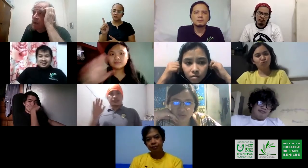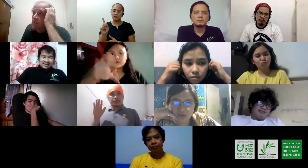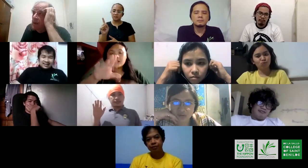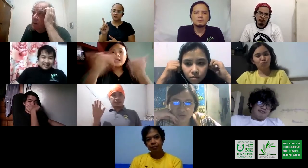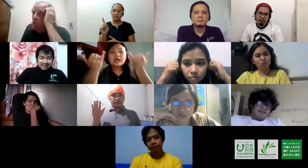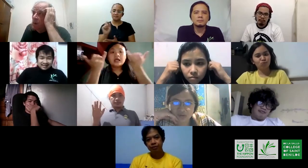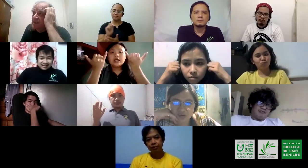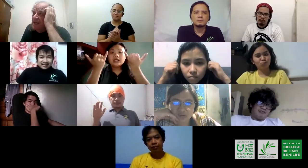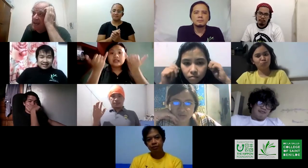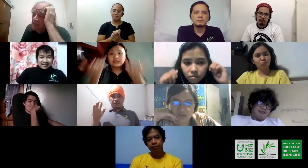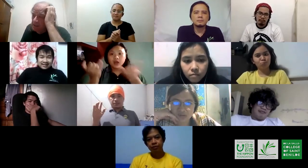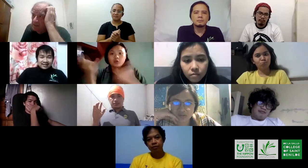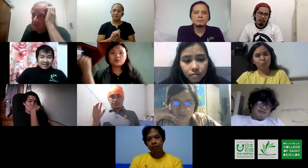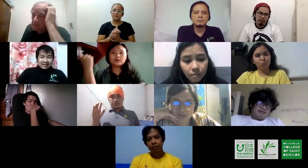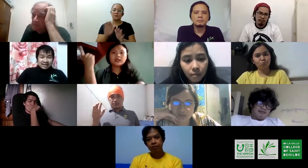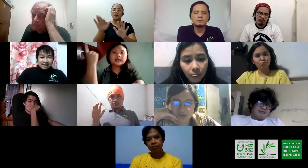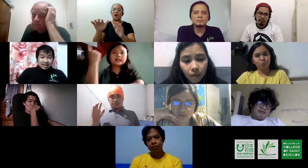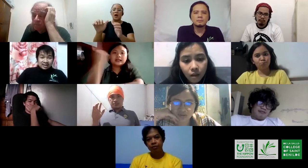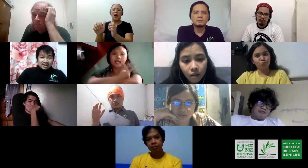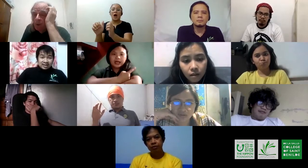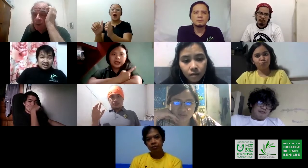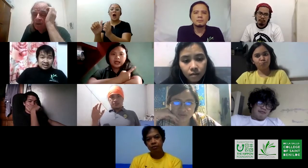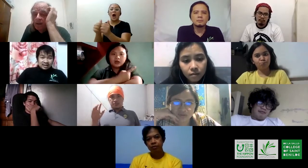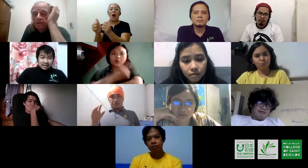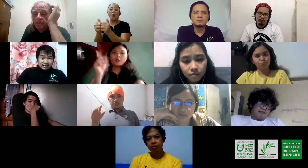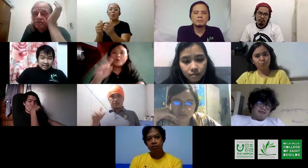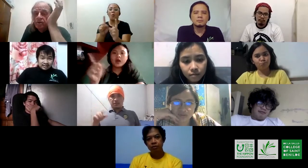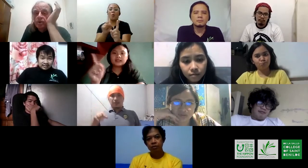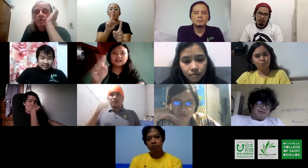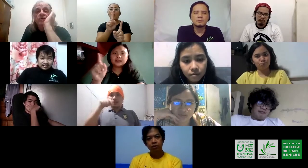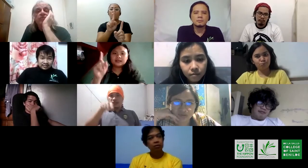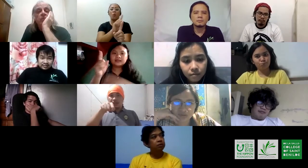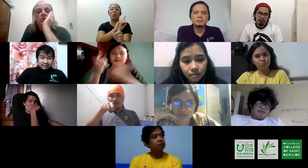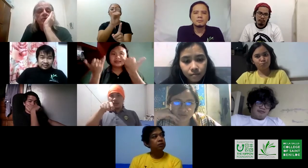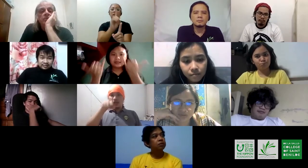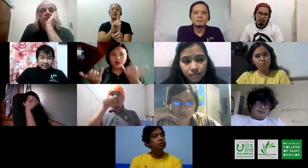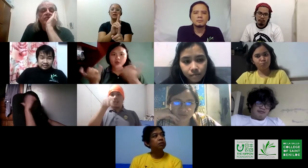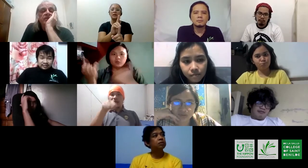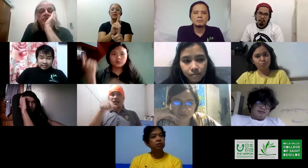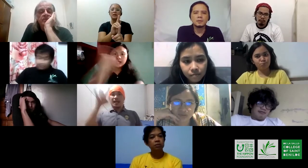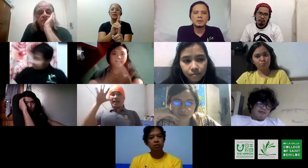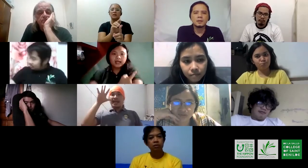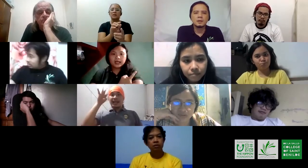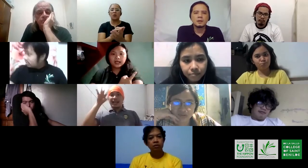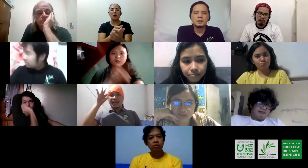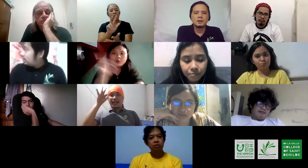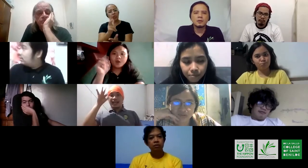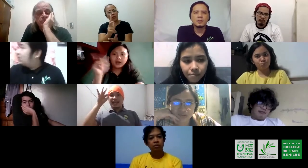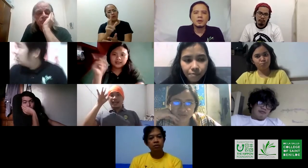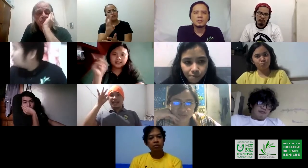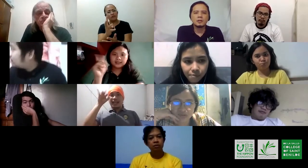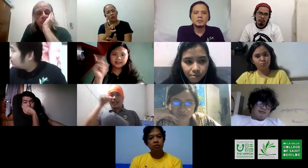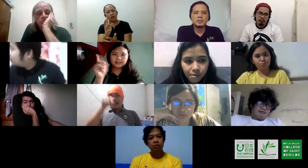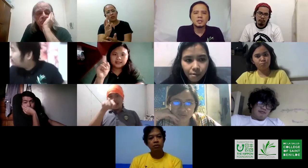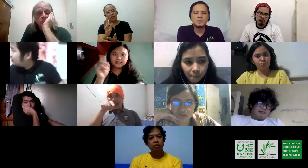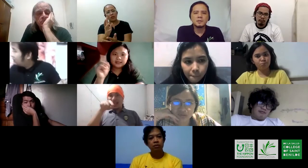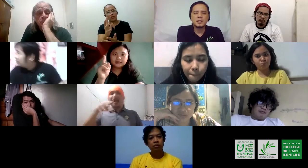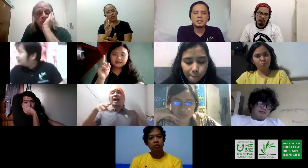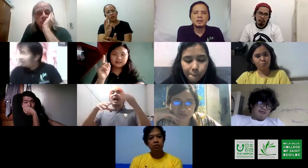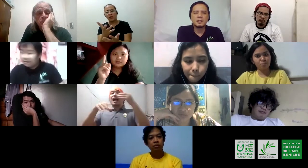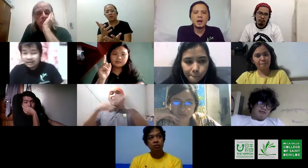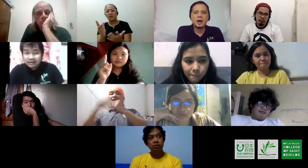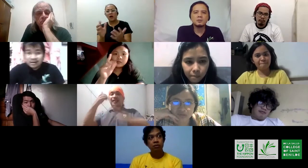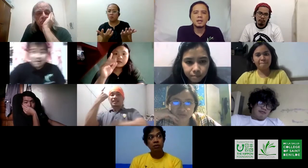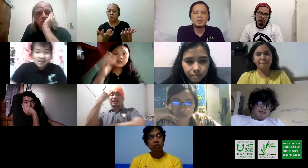And how about what date? Like the 3rd or the 4th or the 5th? or Jasmine is